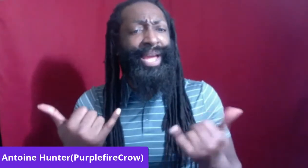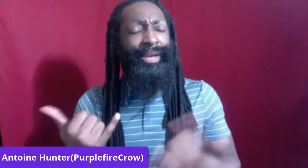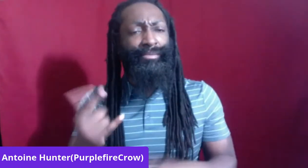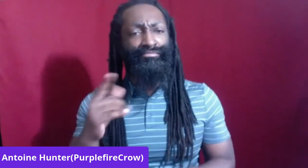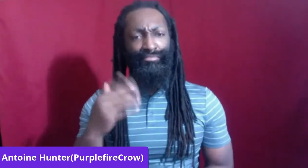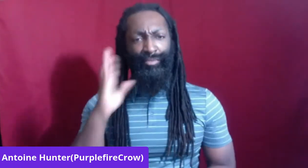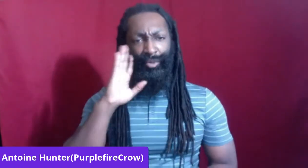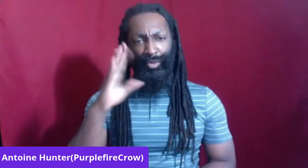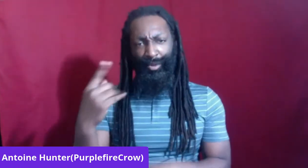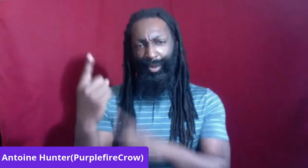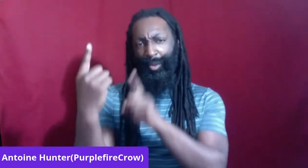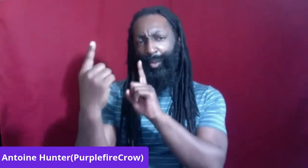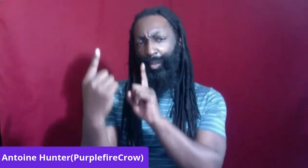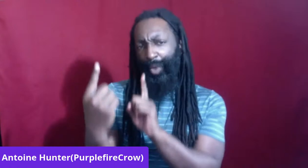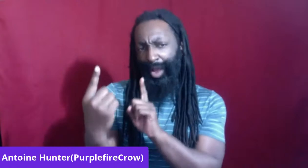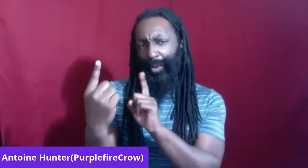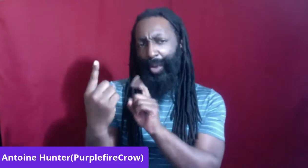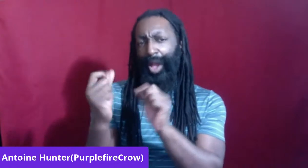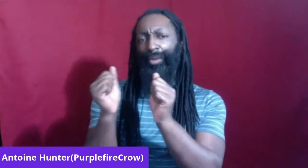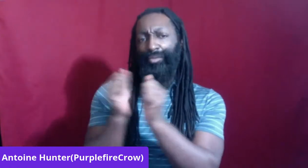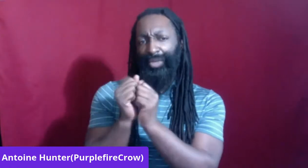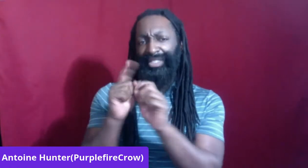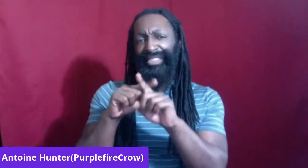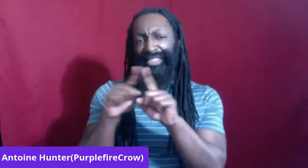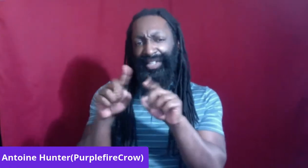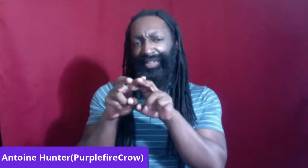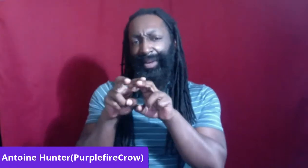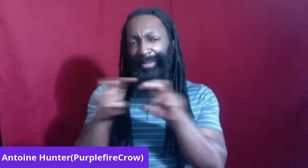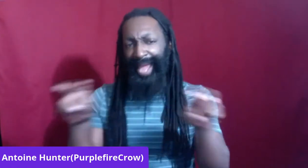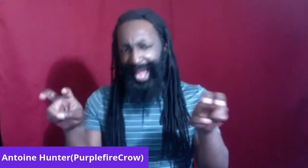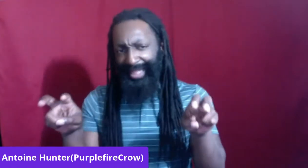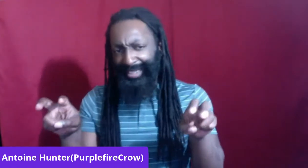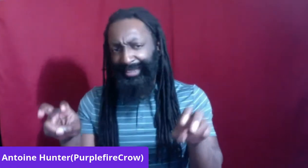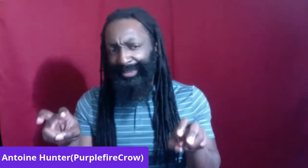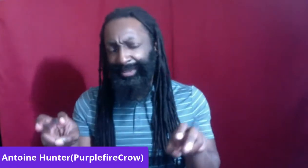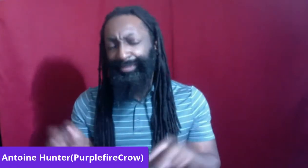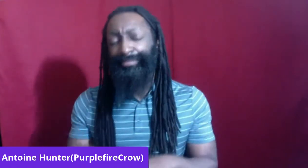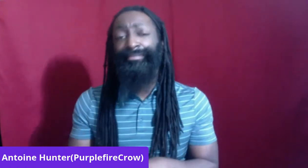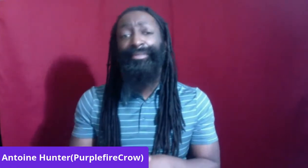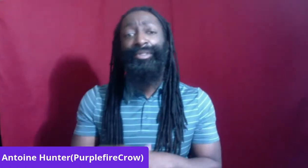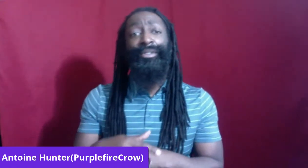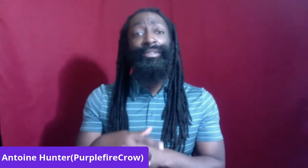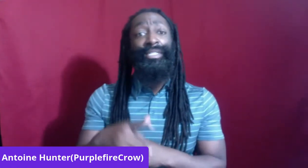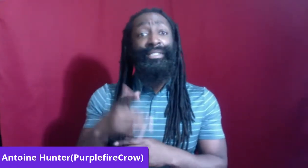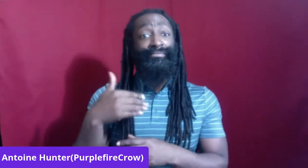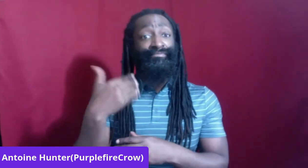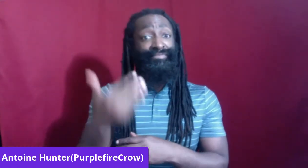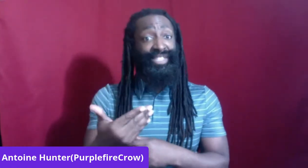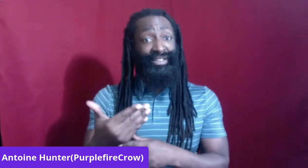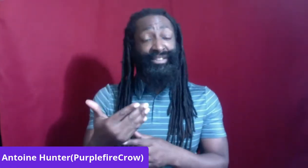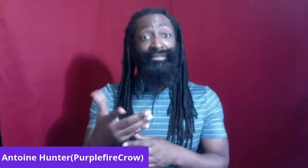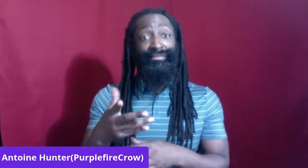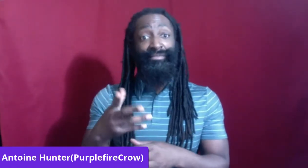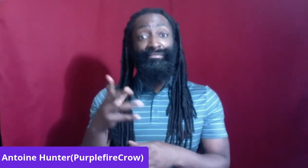today. So how we're going to proceed today is we're going to have a chat with the artist one-on-one and then a panel